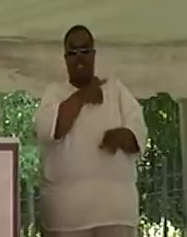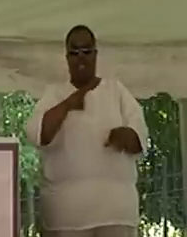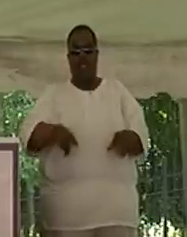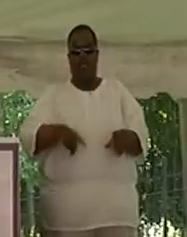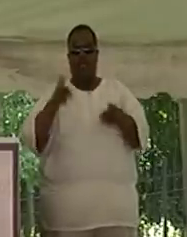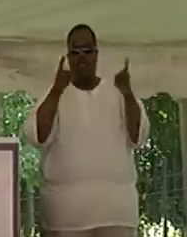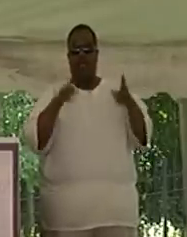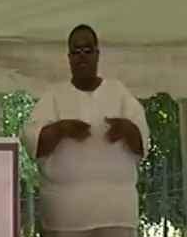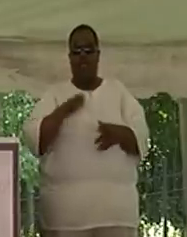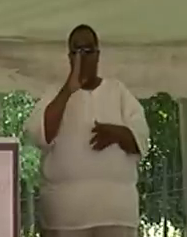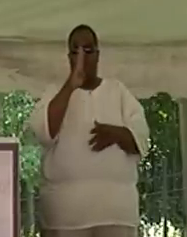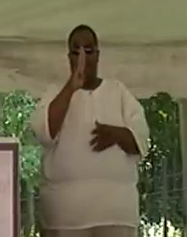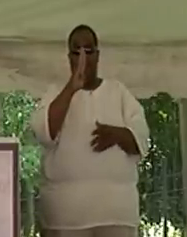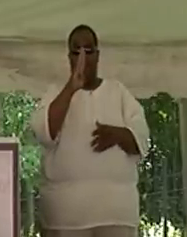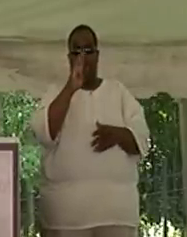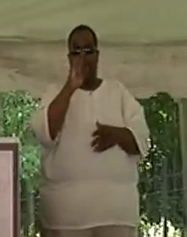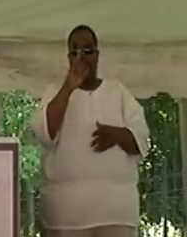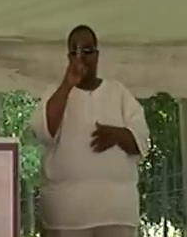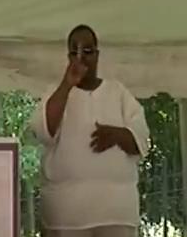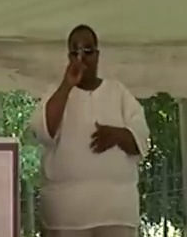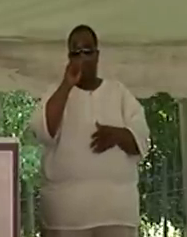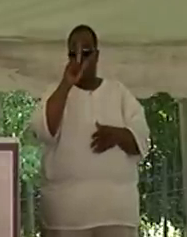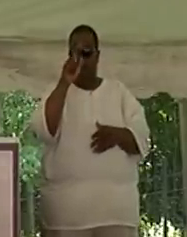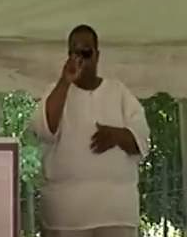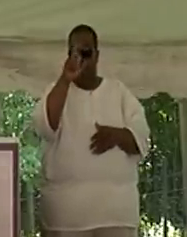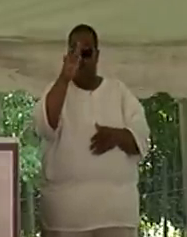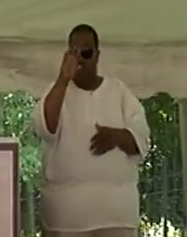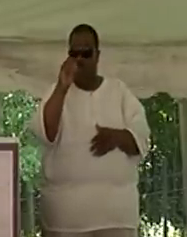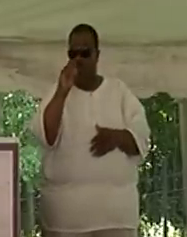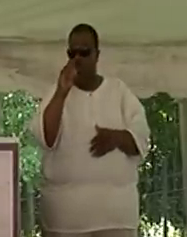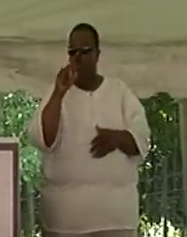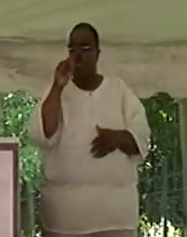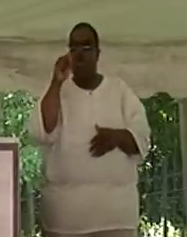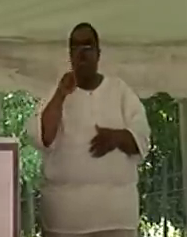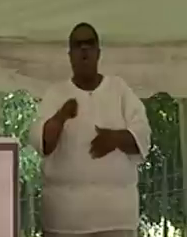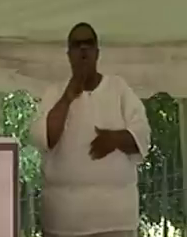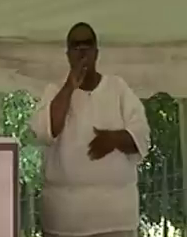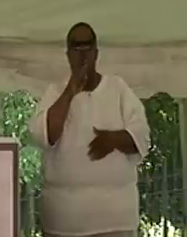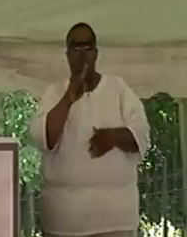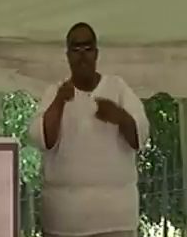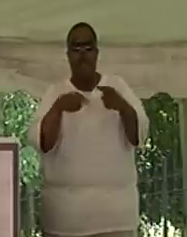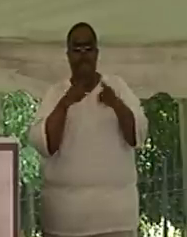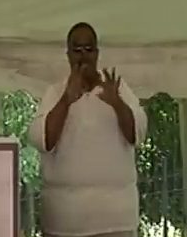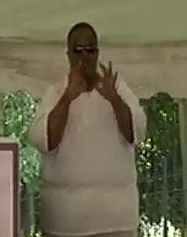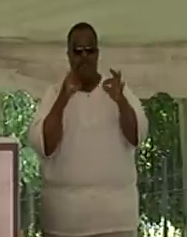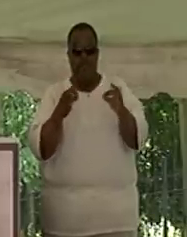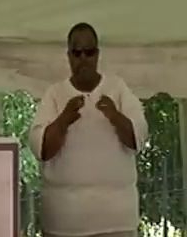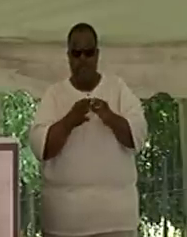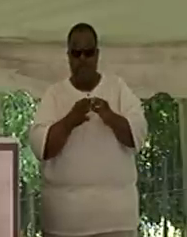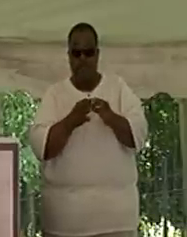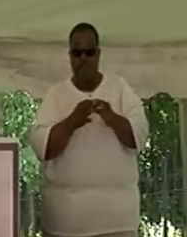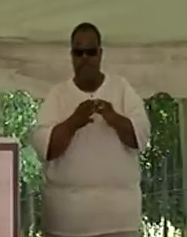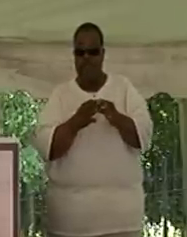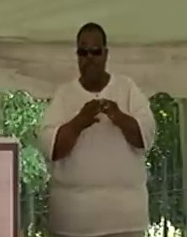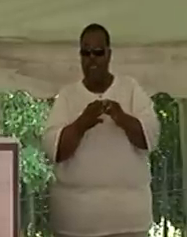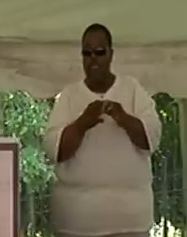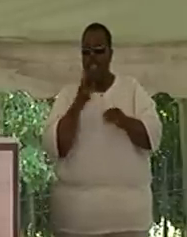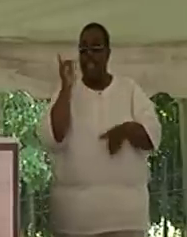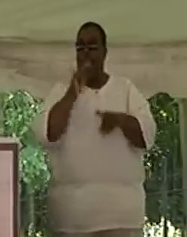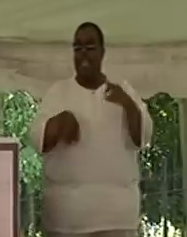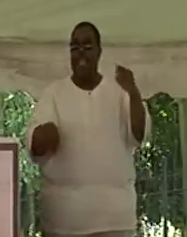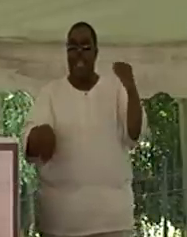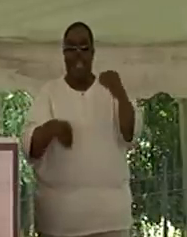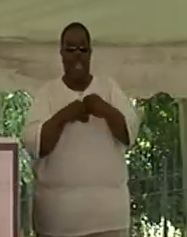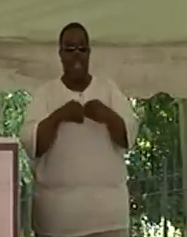my direct boss, Bebe Otero, who many of you know. This really is, though, all about the families, and I can't add